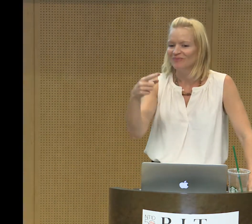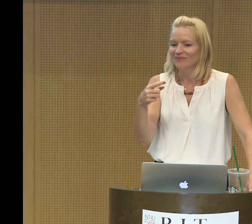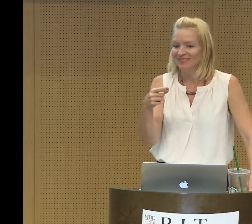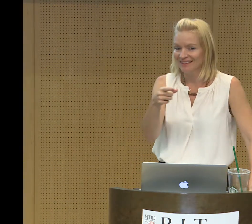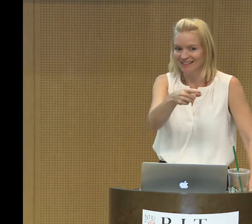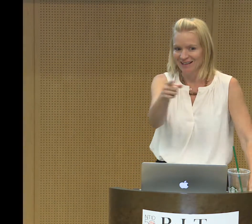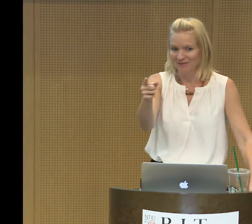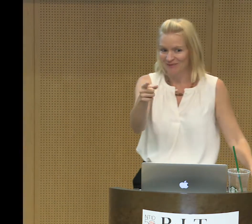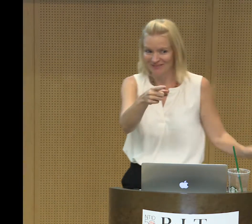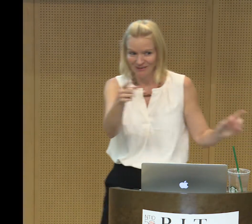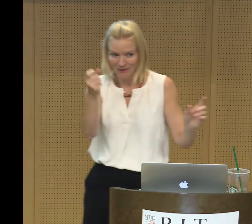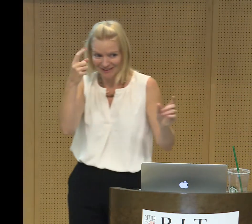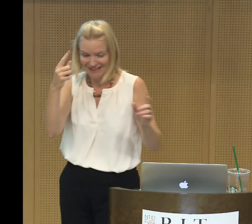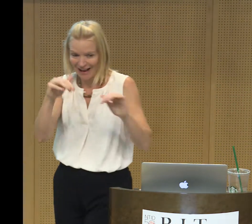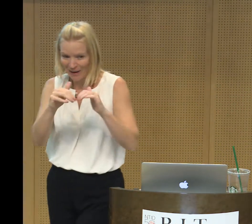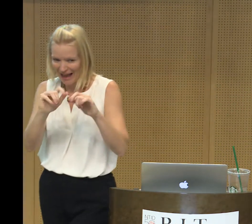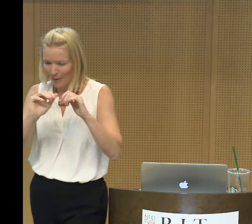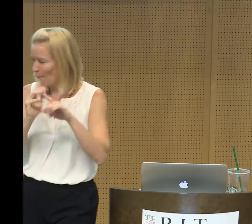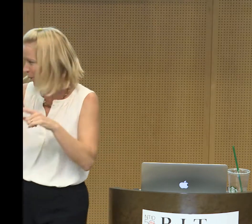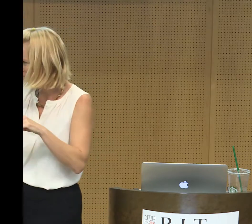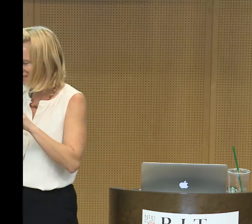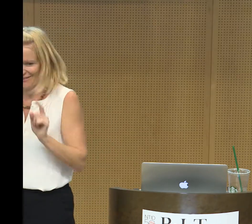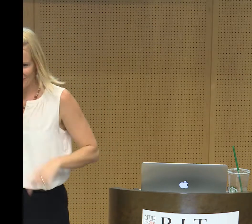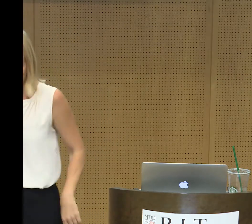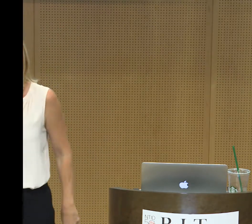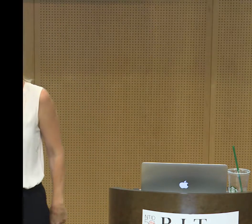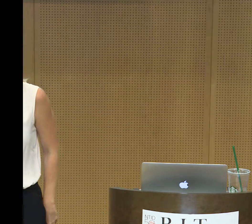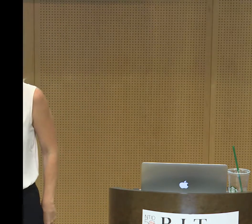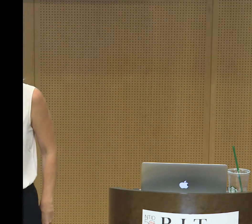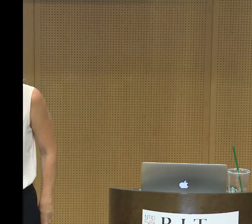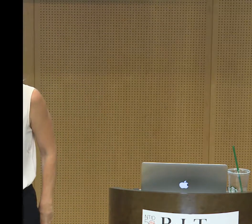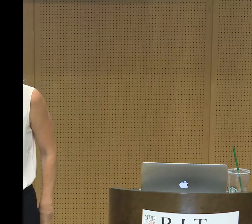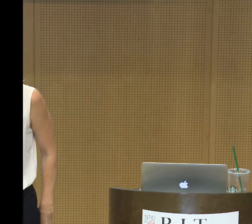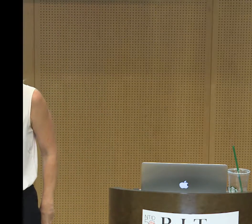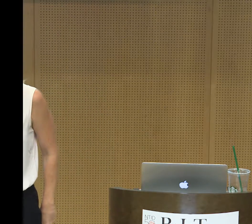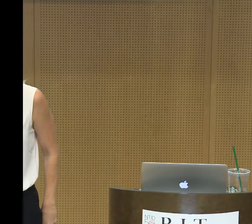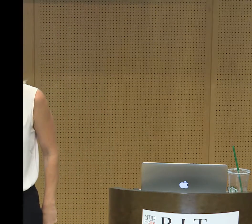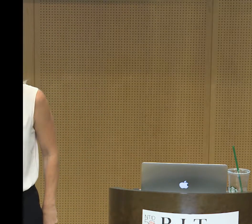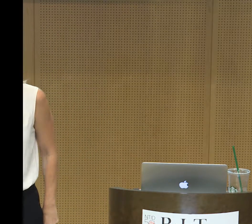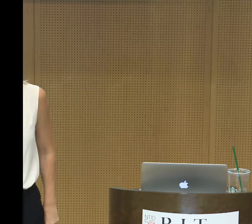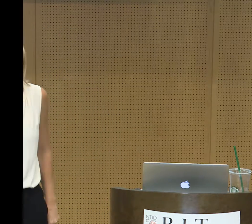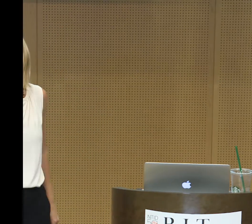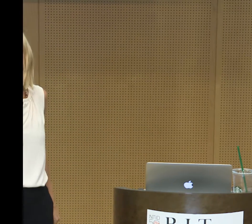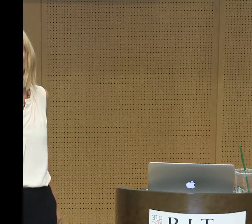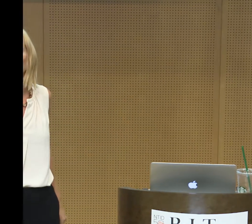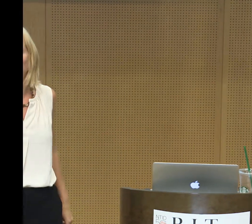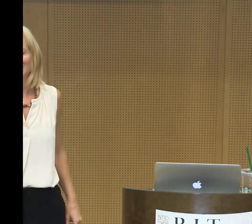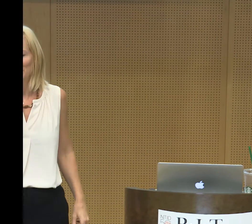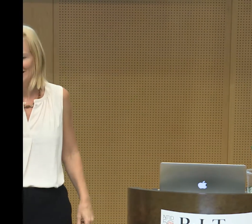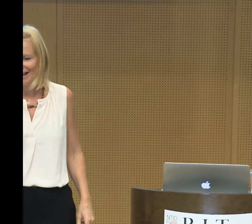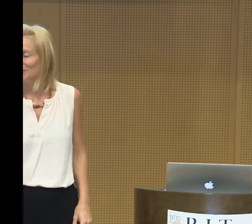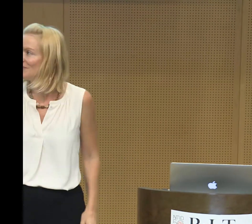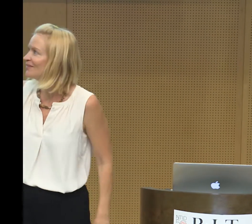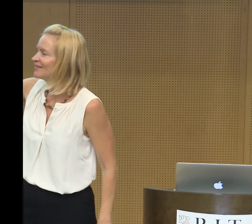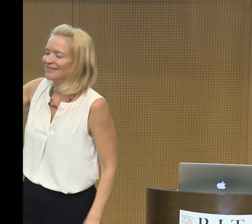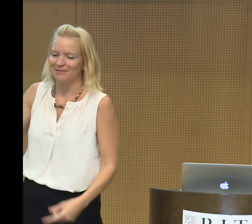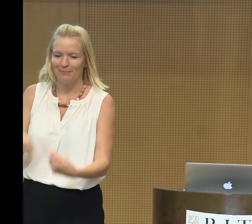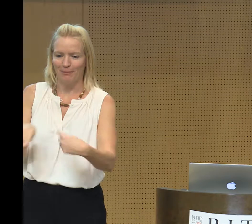Yes, so do you understand why this one is different? Okay, I will tell you. This one is in